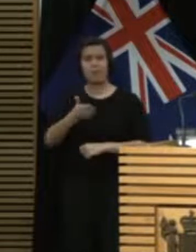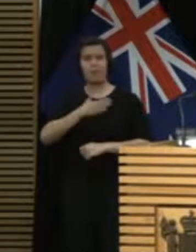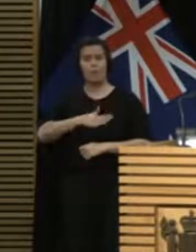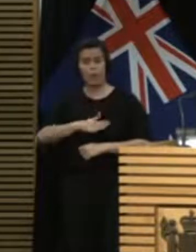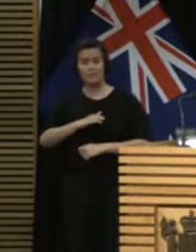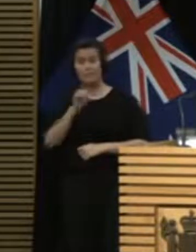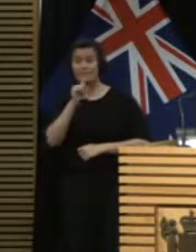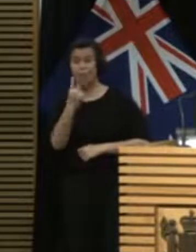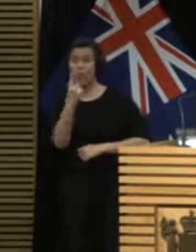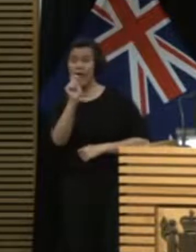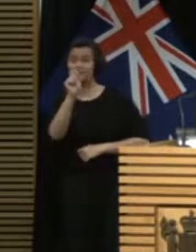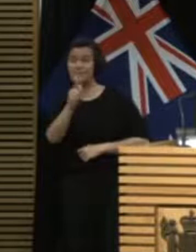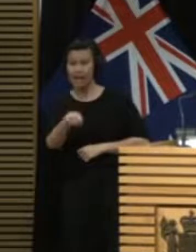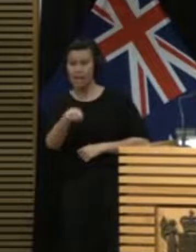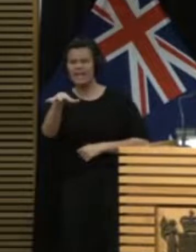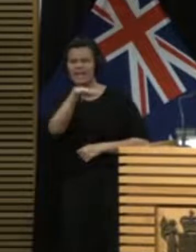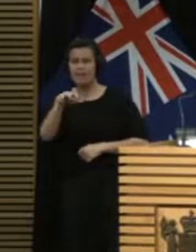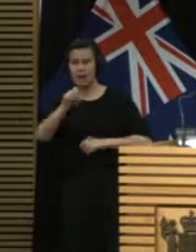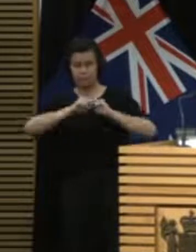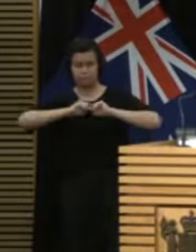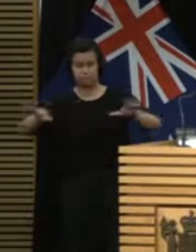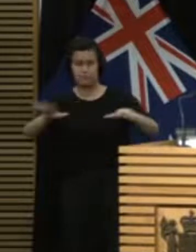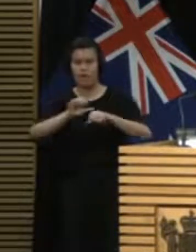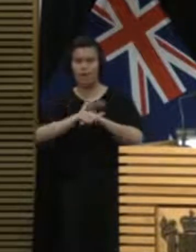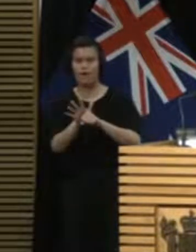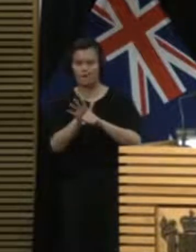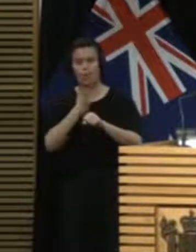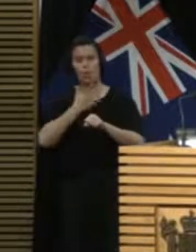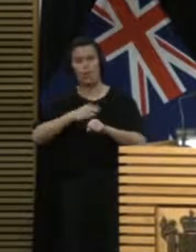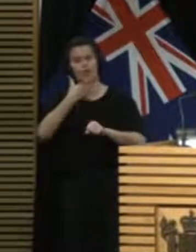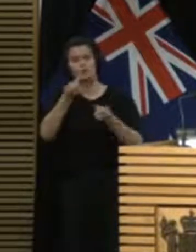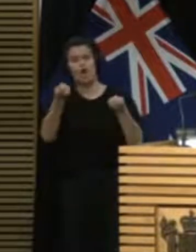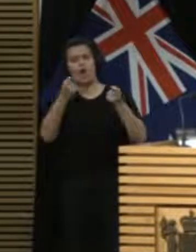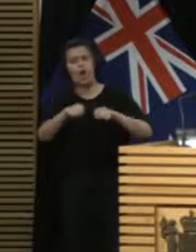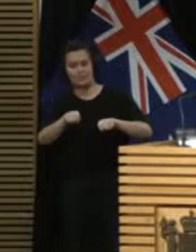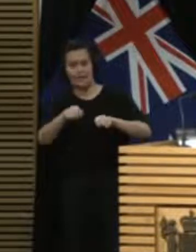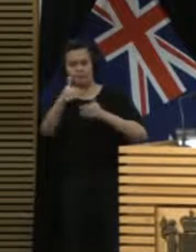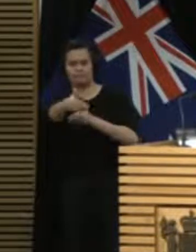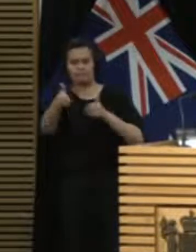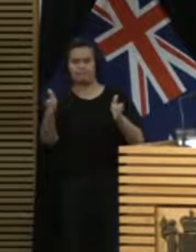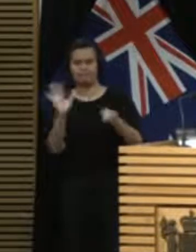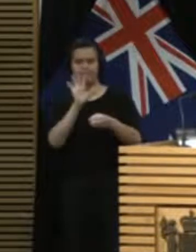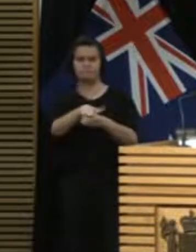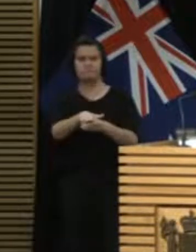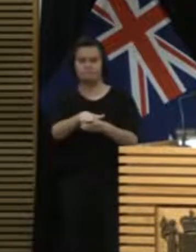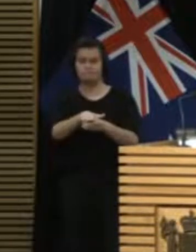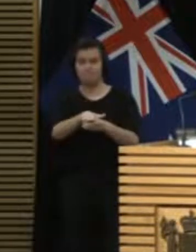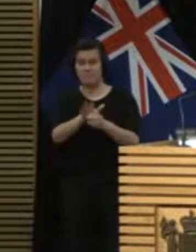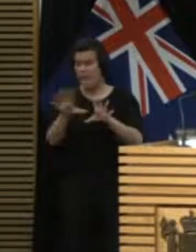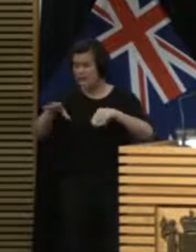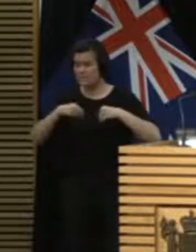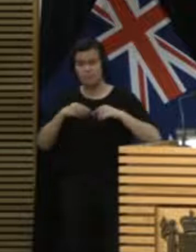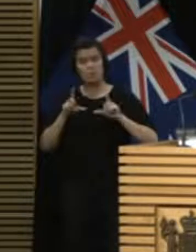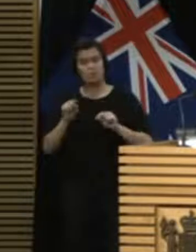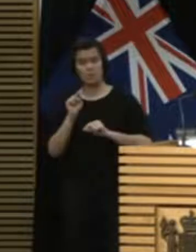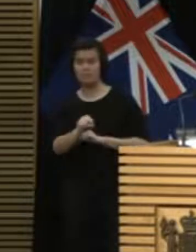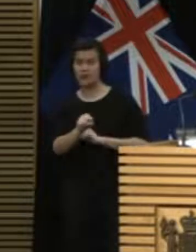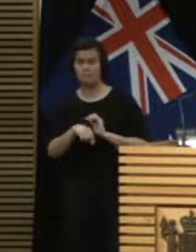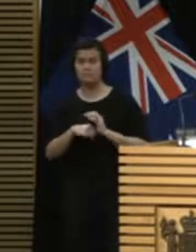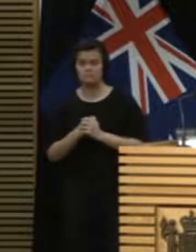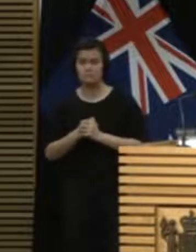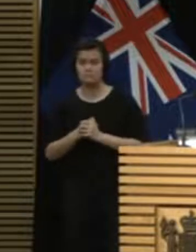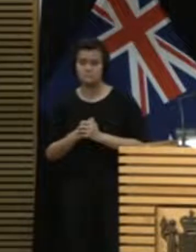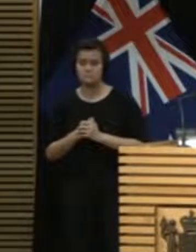result of that feedback, they feel like we've picked up a number of those recommendations. On the issue of specific targets, I'll say exactly what I said